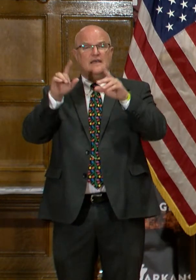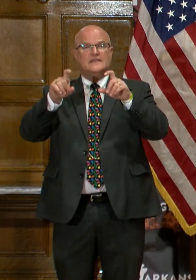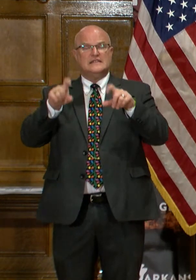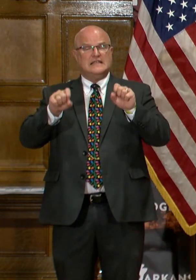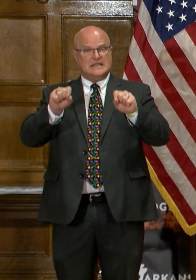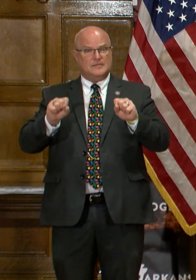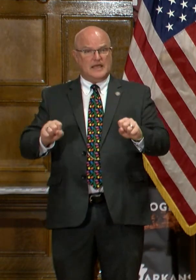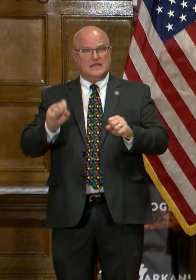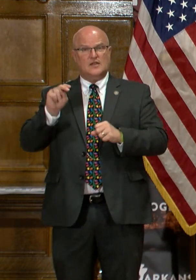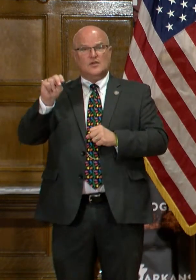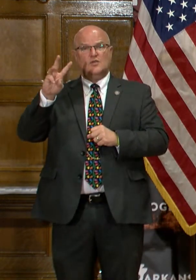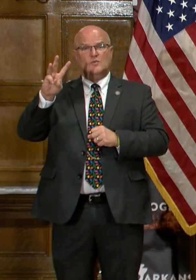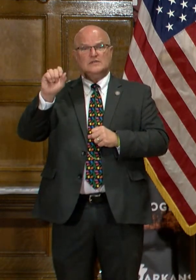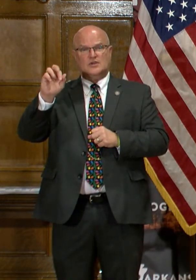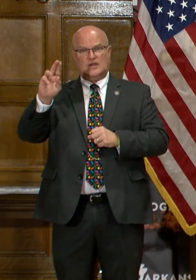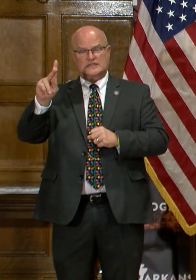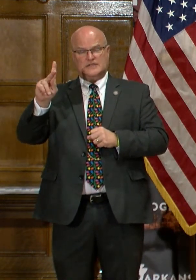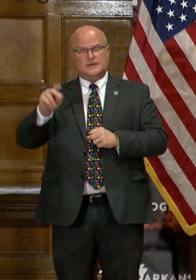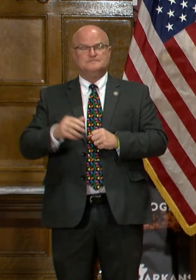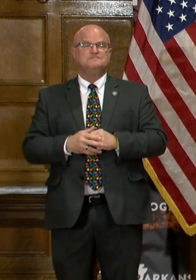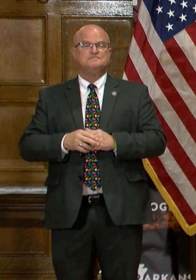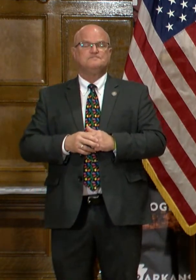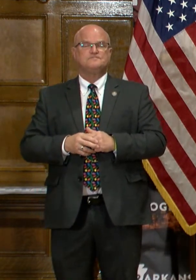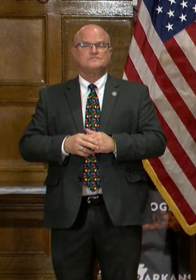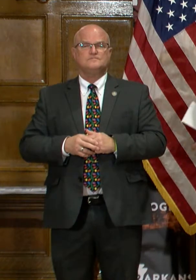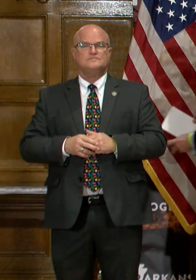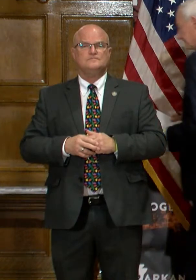testing capacity in Northwest Arkansas.